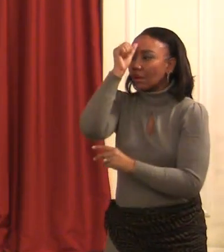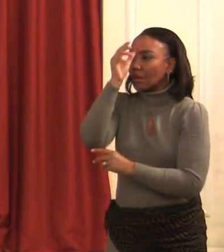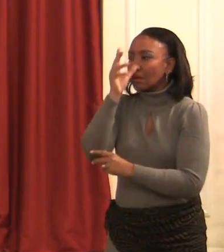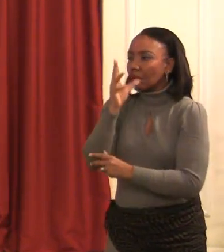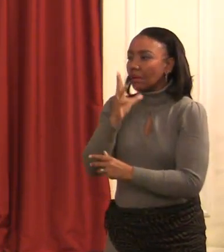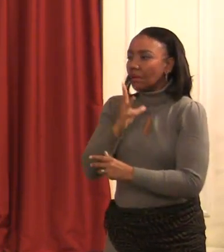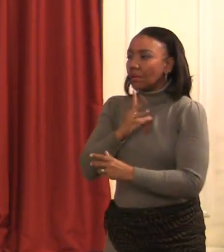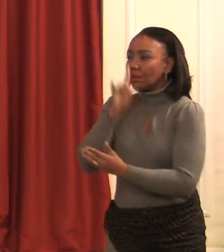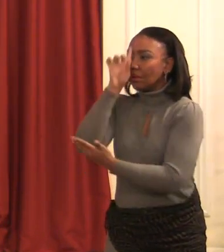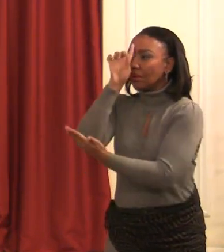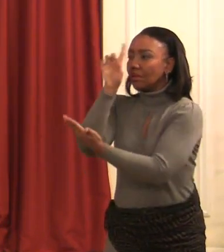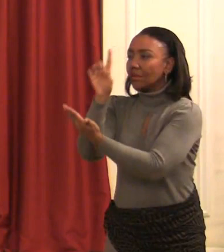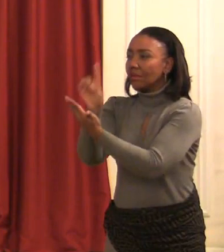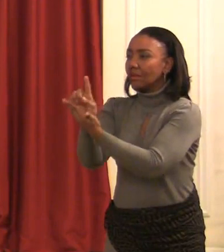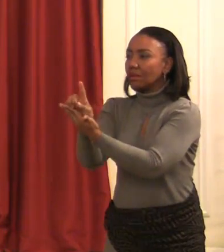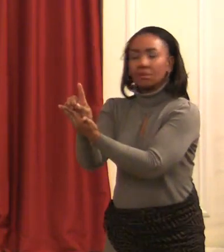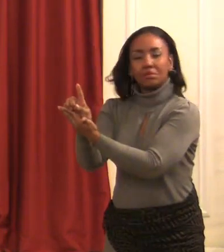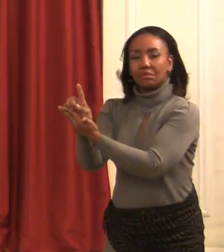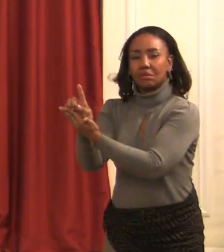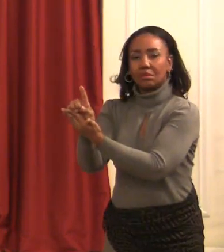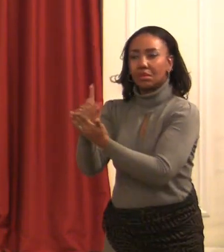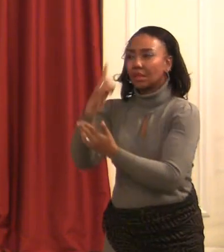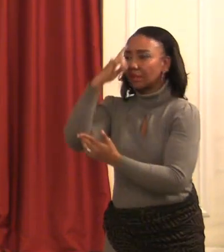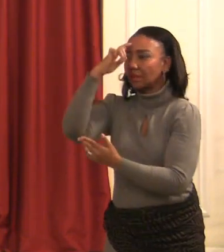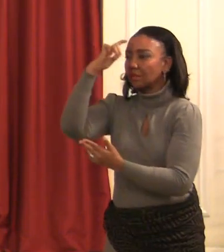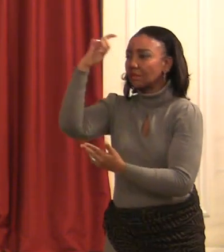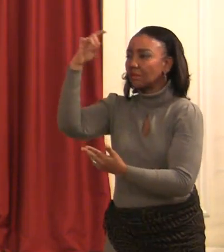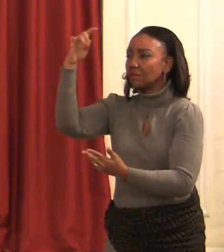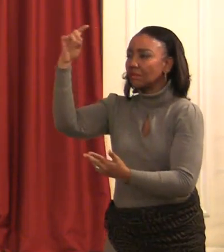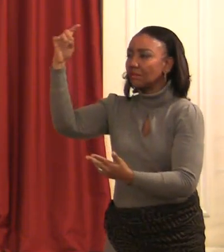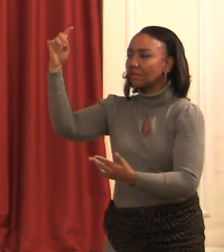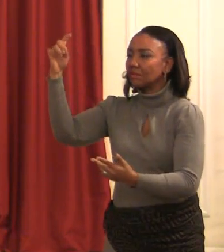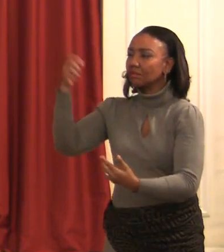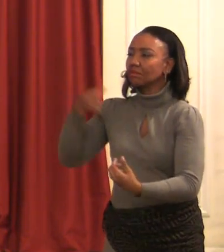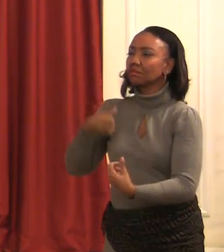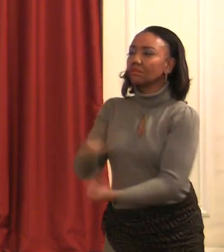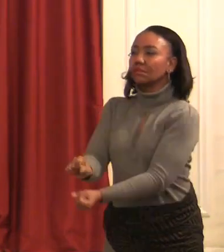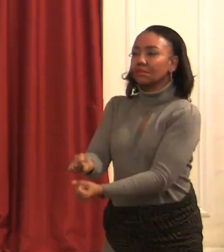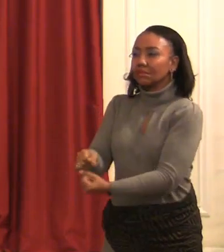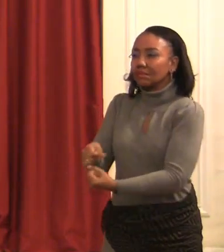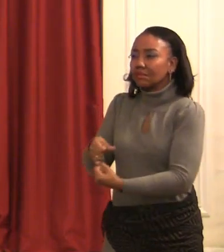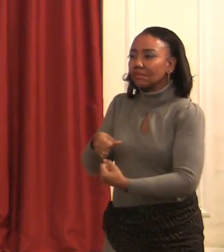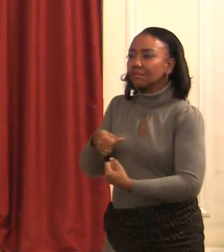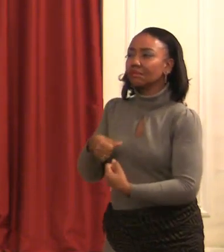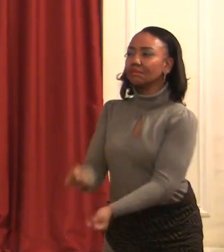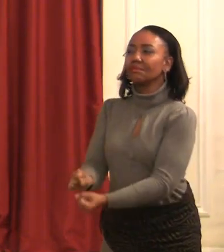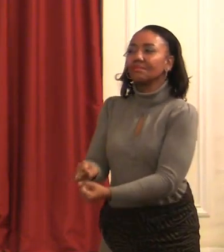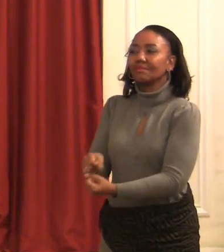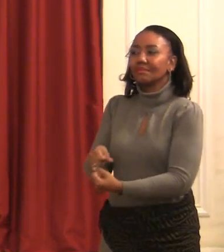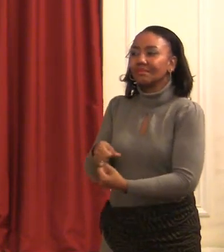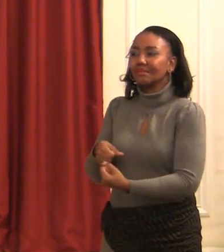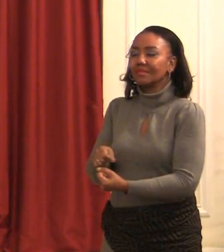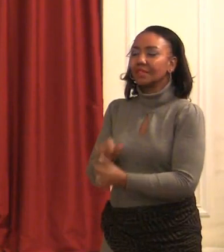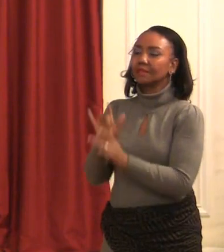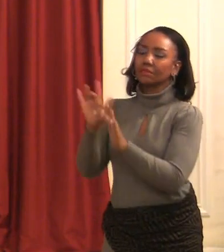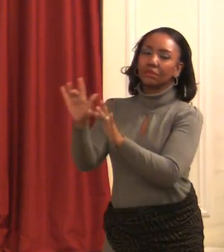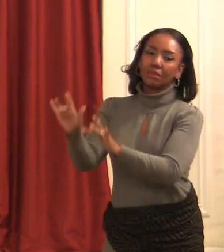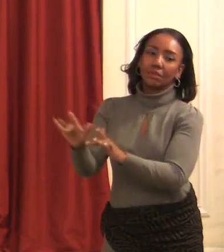think about loving her. They only fantasized about melting away between her creamy thighs. Poor